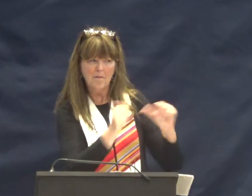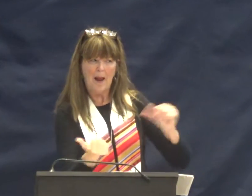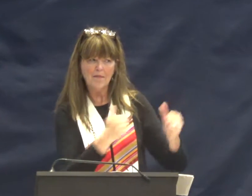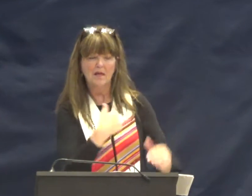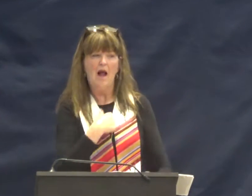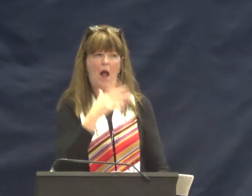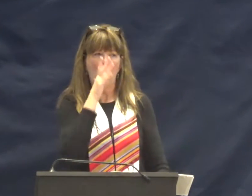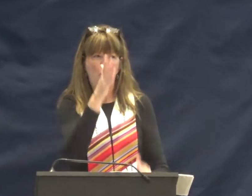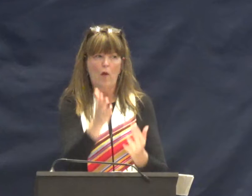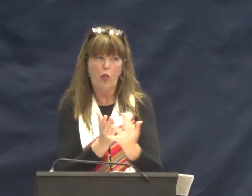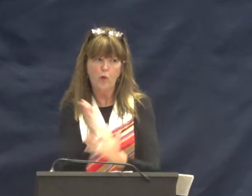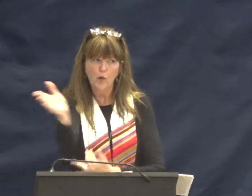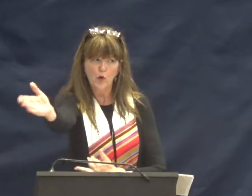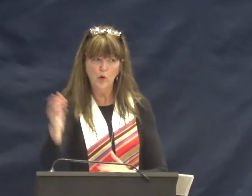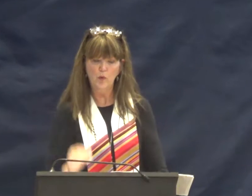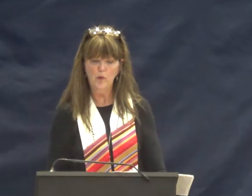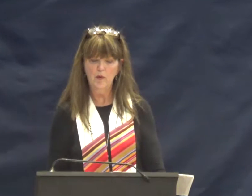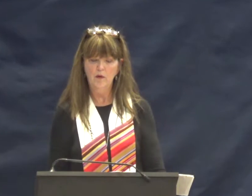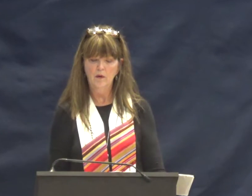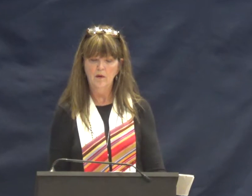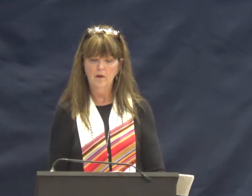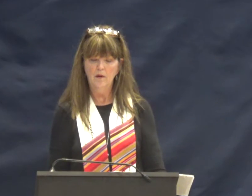baptism that I will endure?